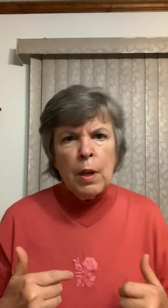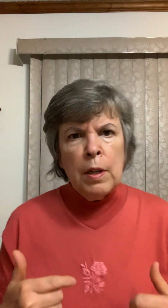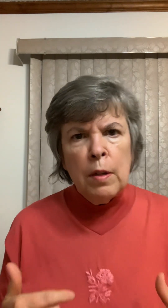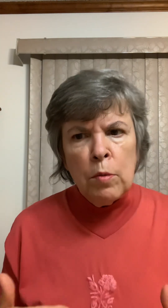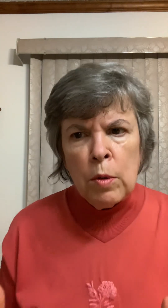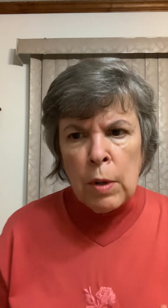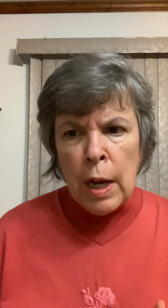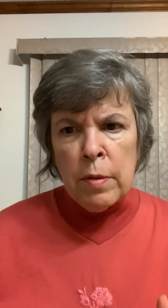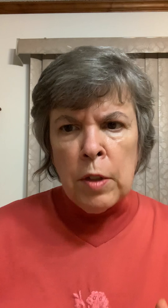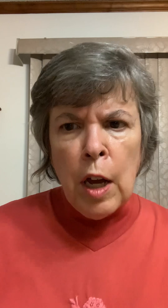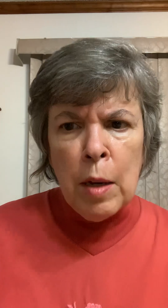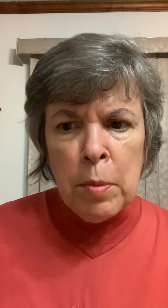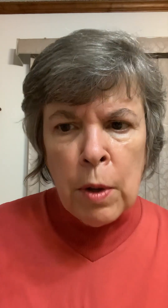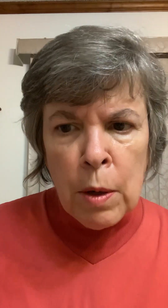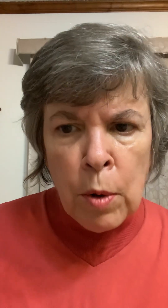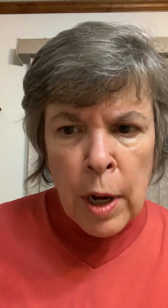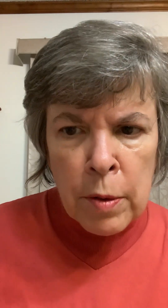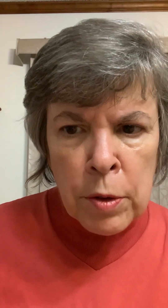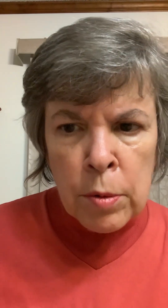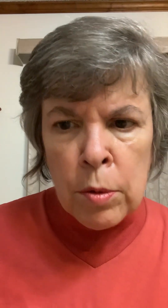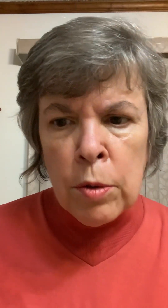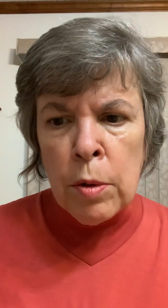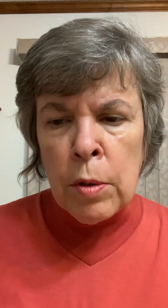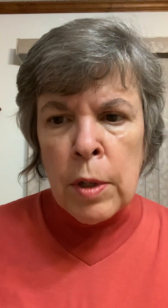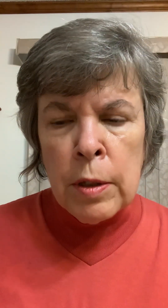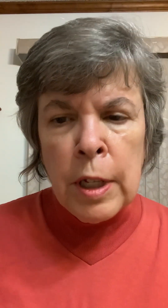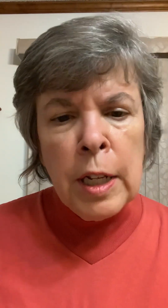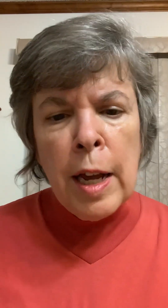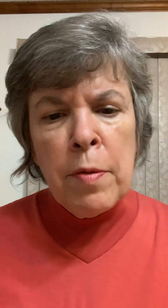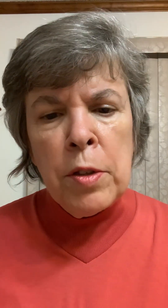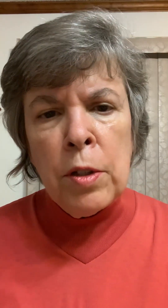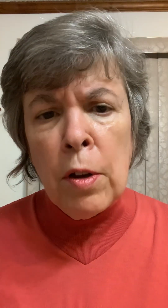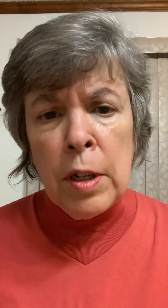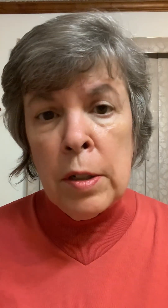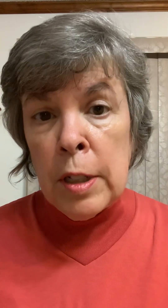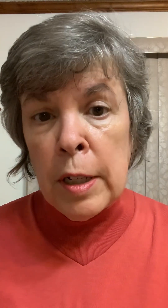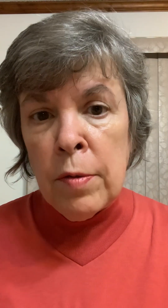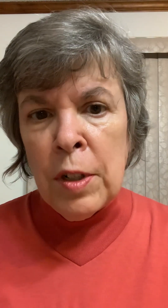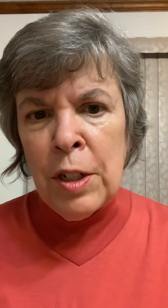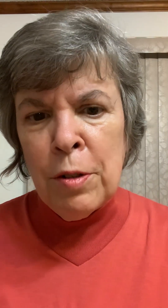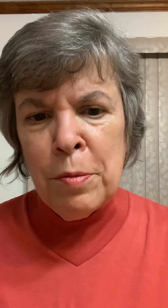And we're out of time, so I will have to do the second half of the song on a second video.